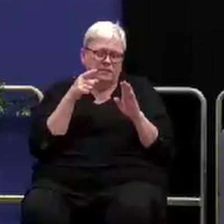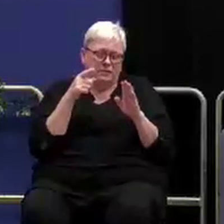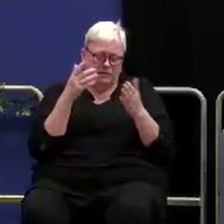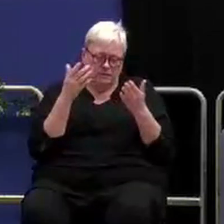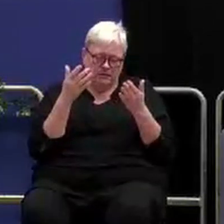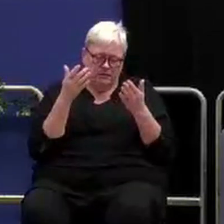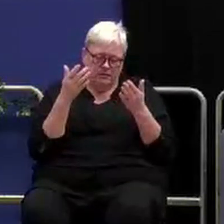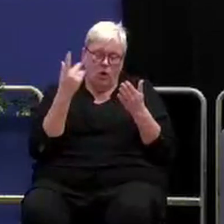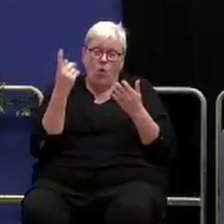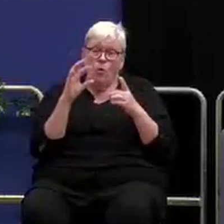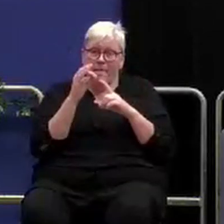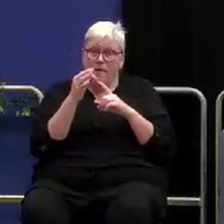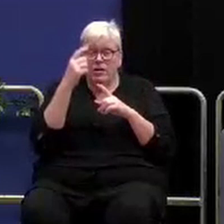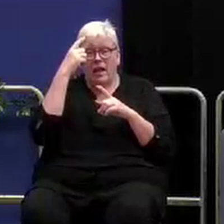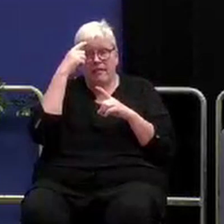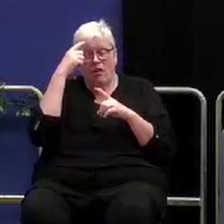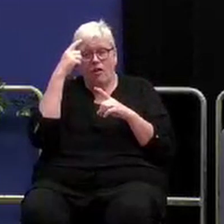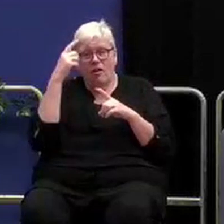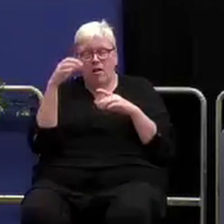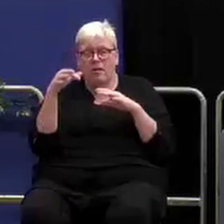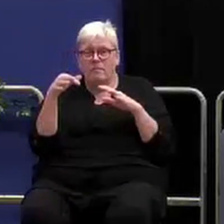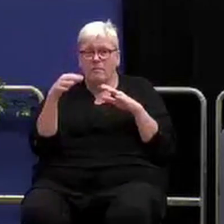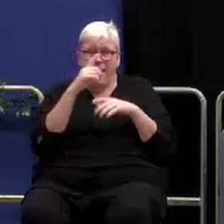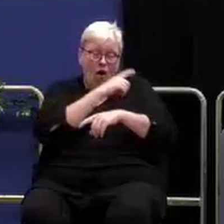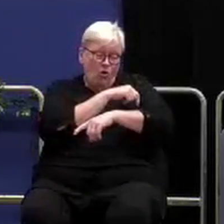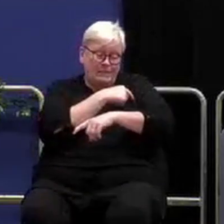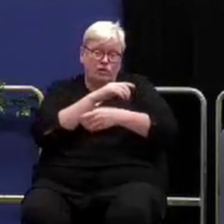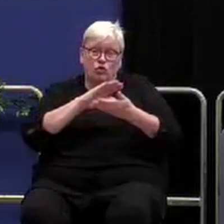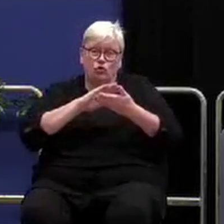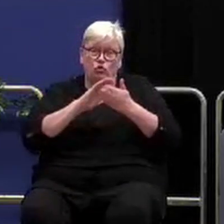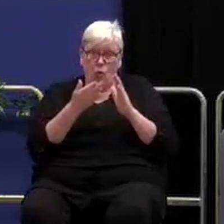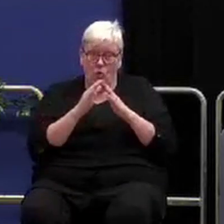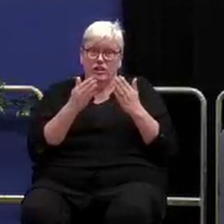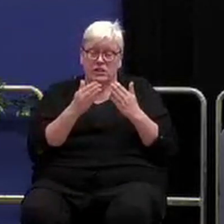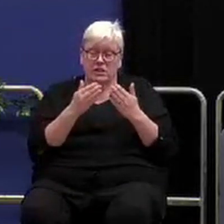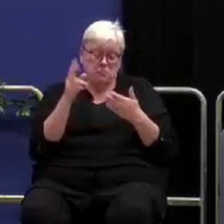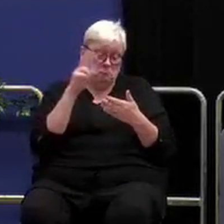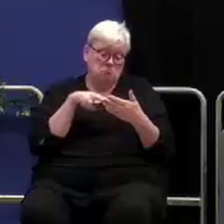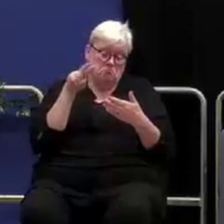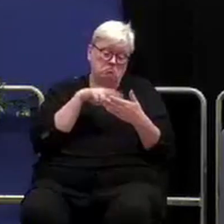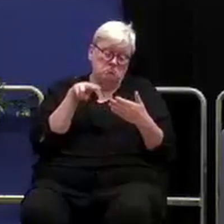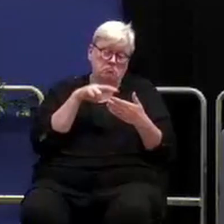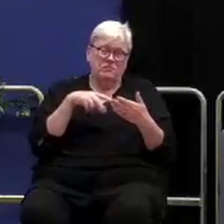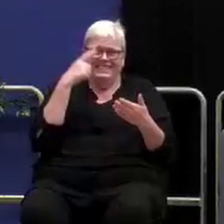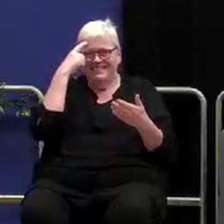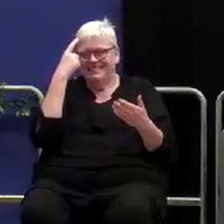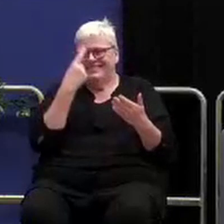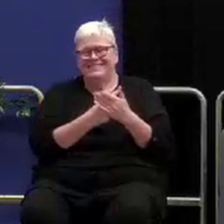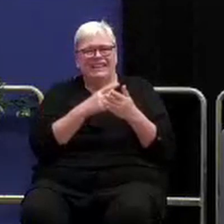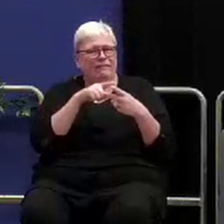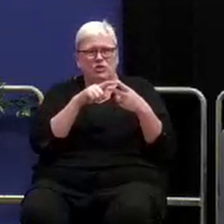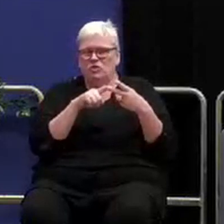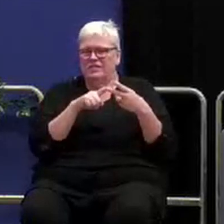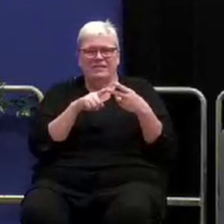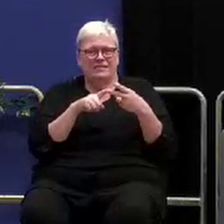At one point I did consider getting my hospital notes and looking at them, but I decided for two reasons not to do it.